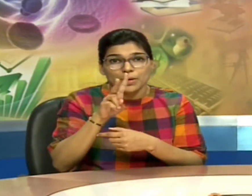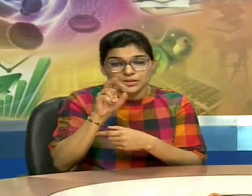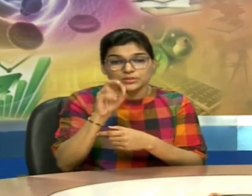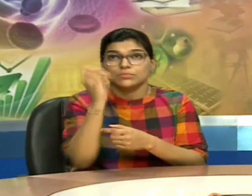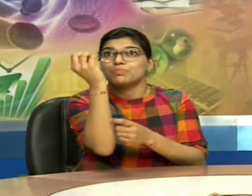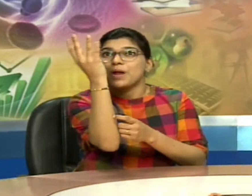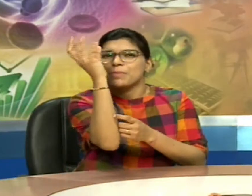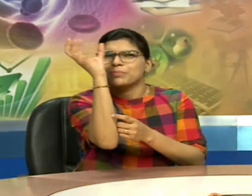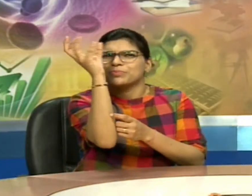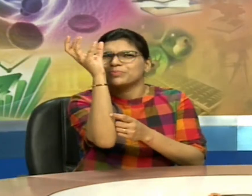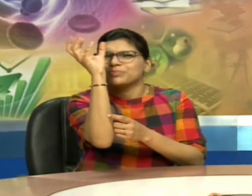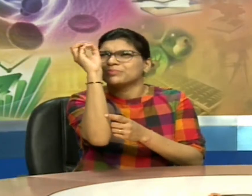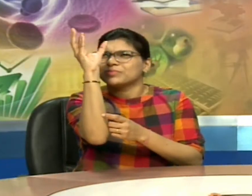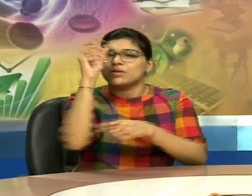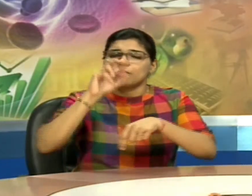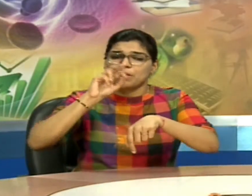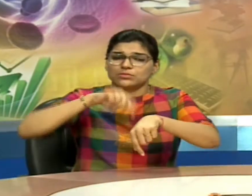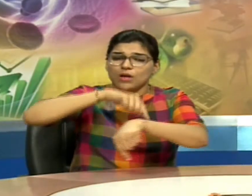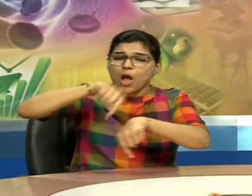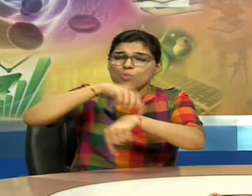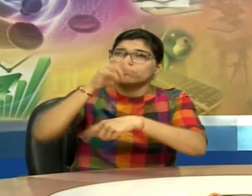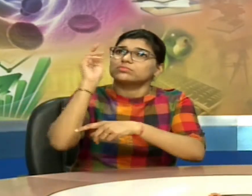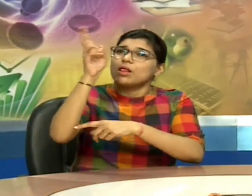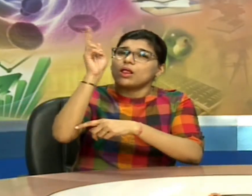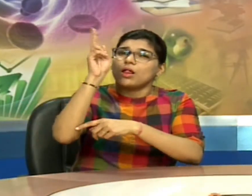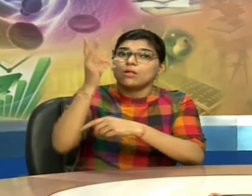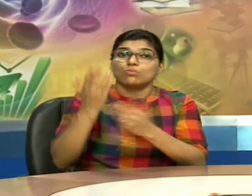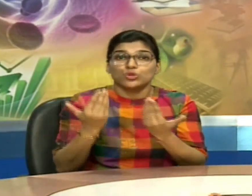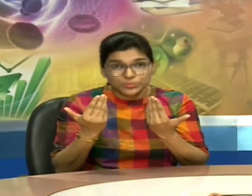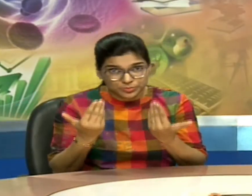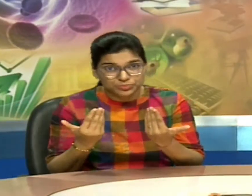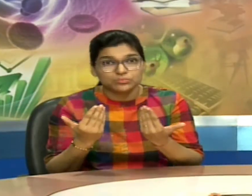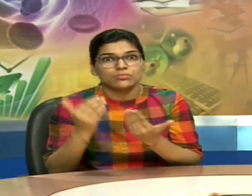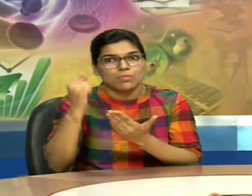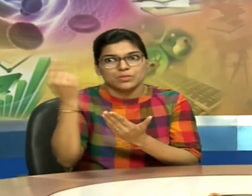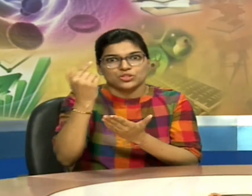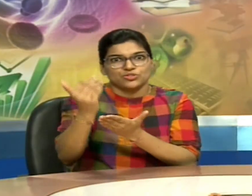And also, you all know that bulbs for 20 hours we can